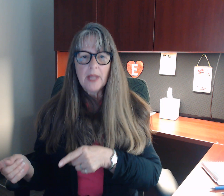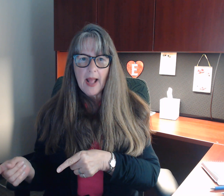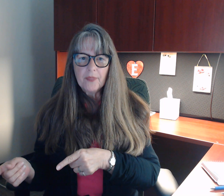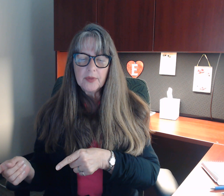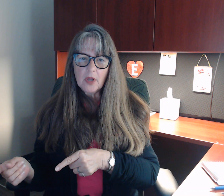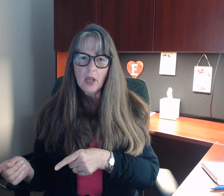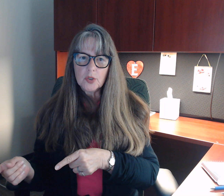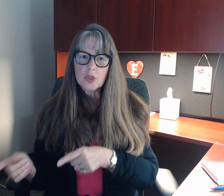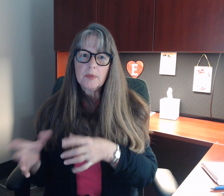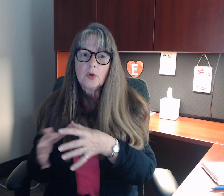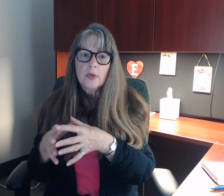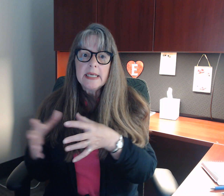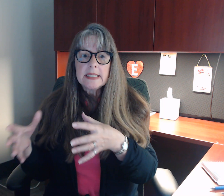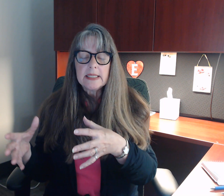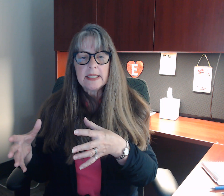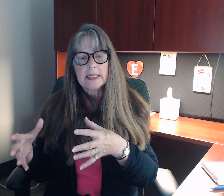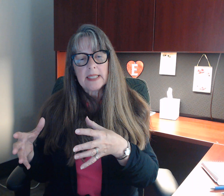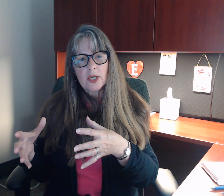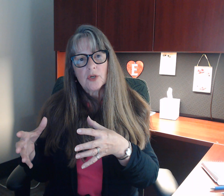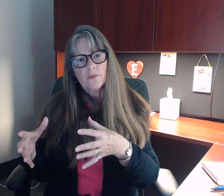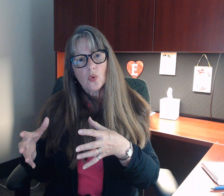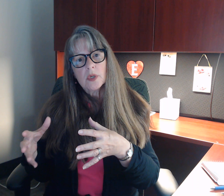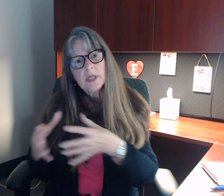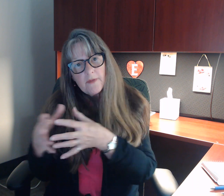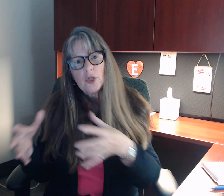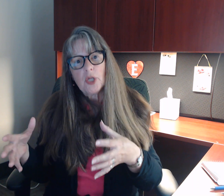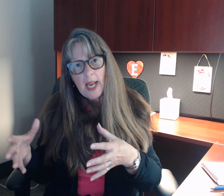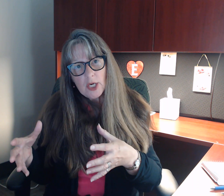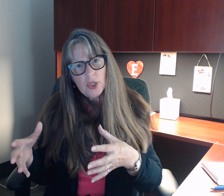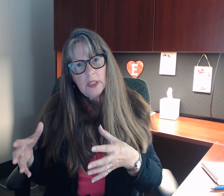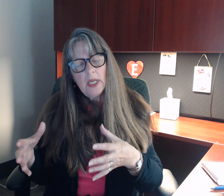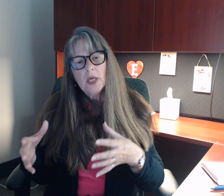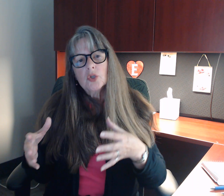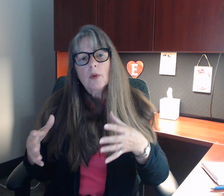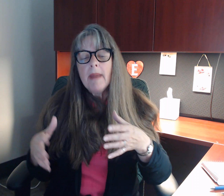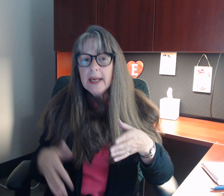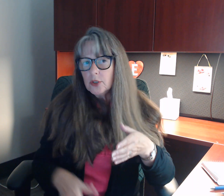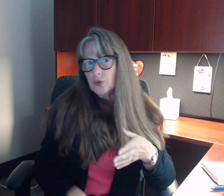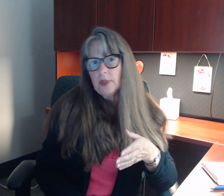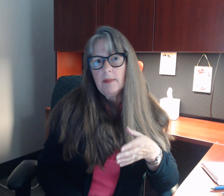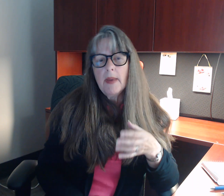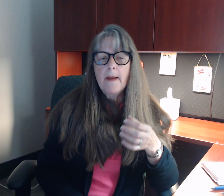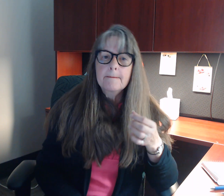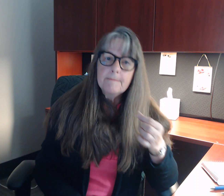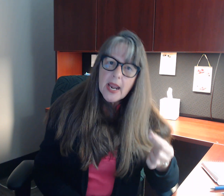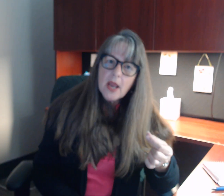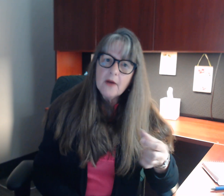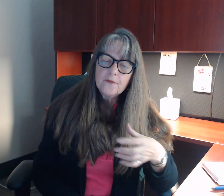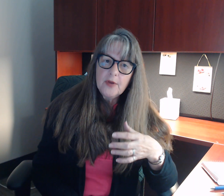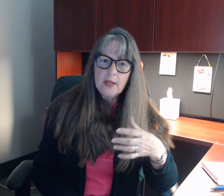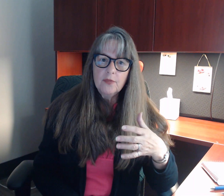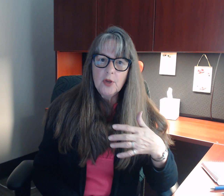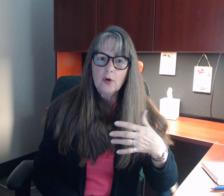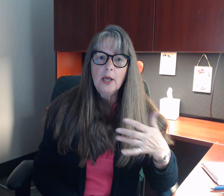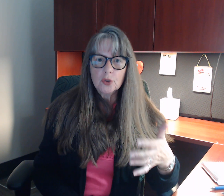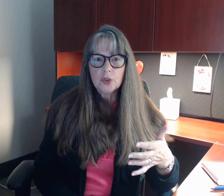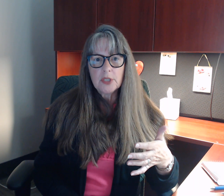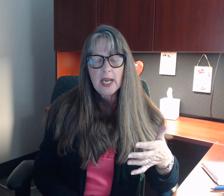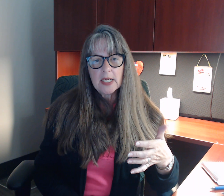at the colleges, but there isn't a section for deaf education. So mainstream may not fit their understanding